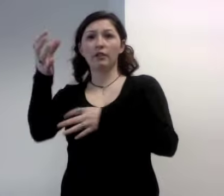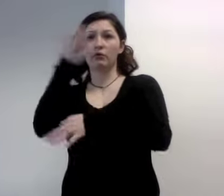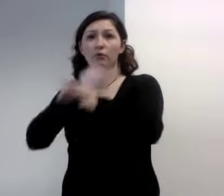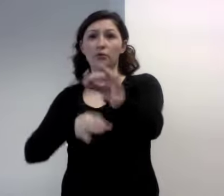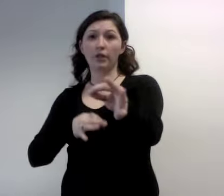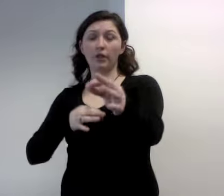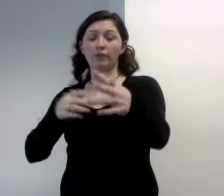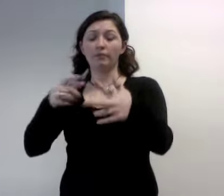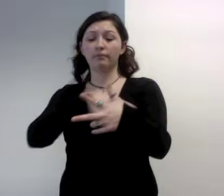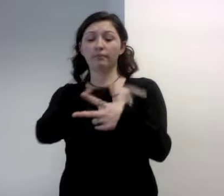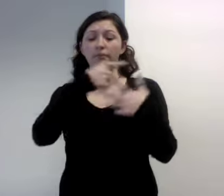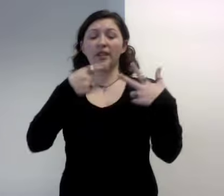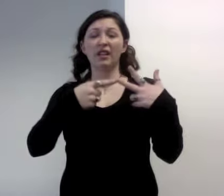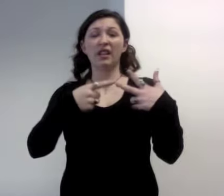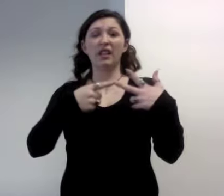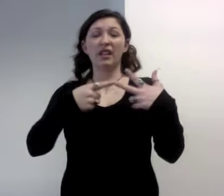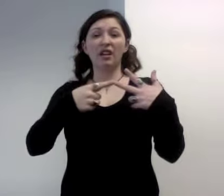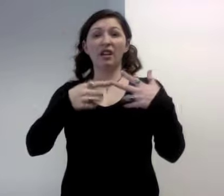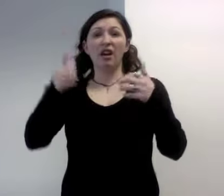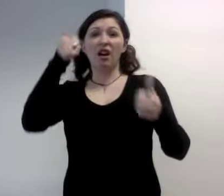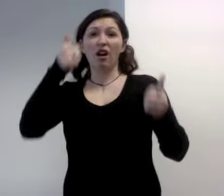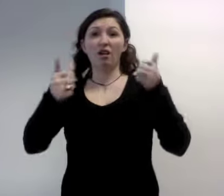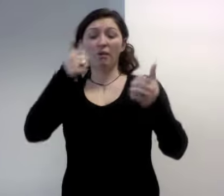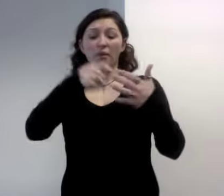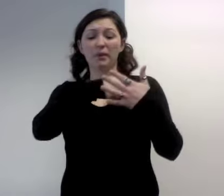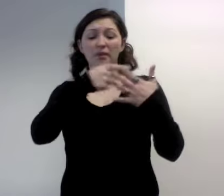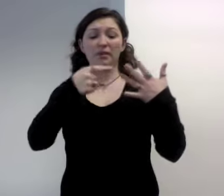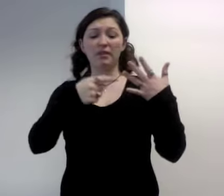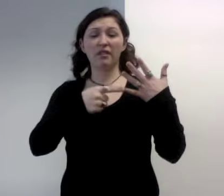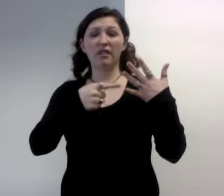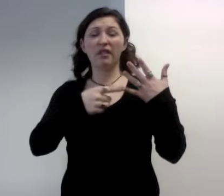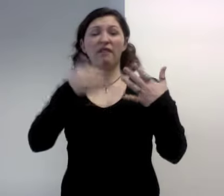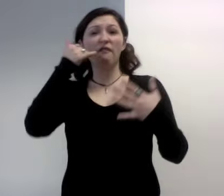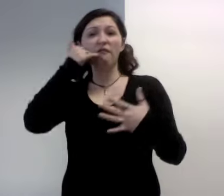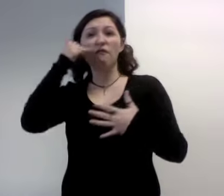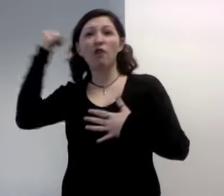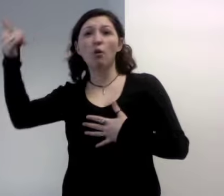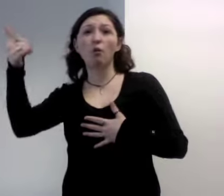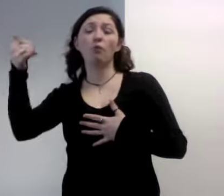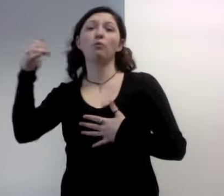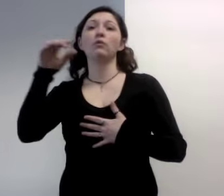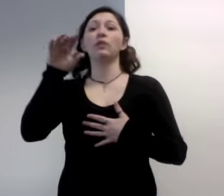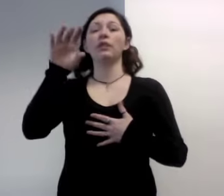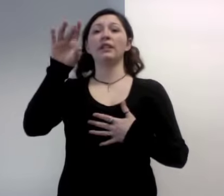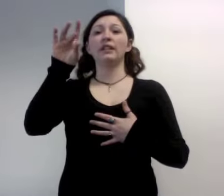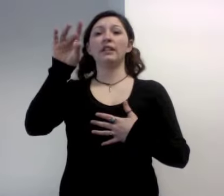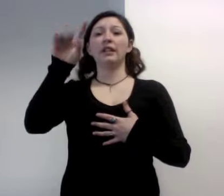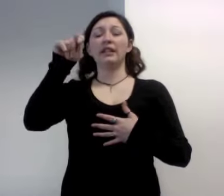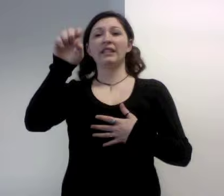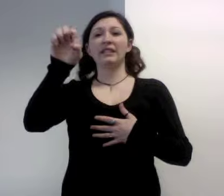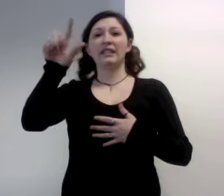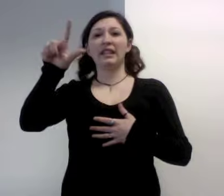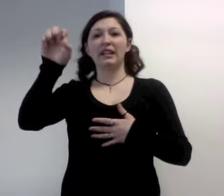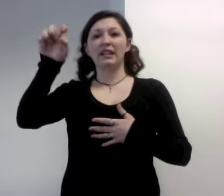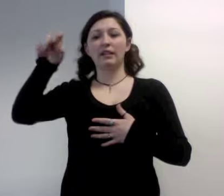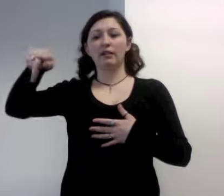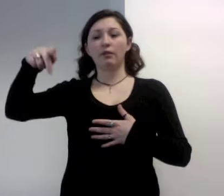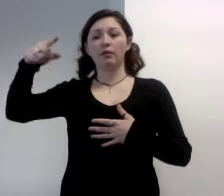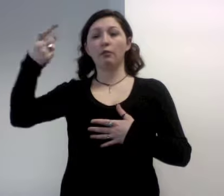We developed the automobile, telephone and telegraph, the electric light bulb,